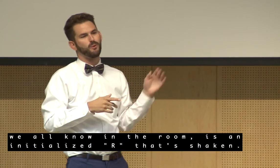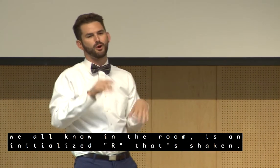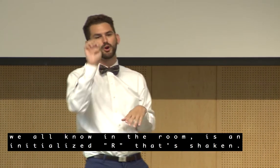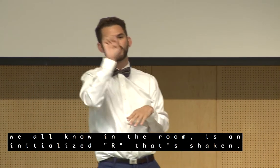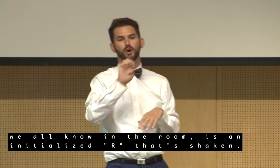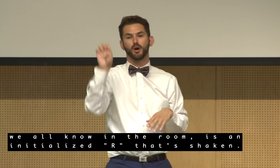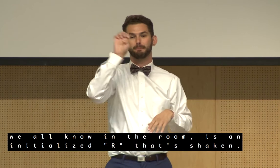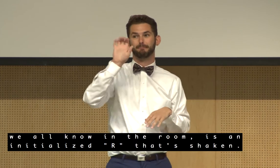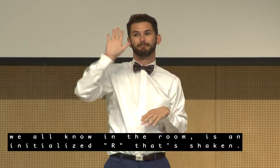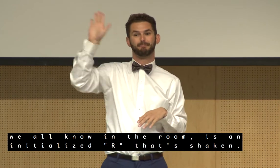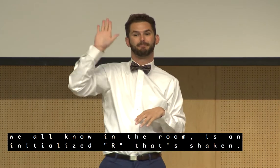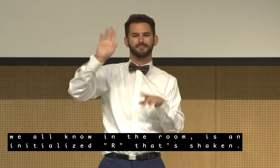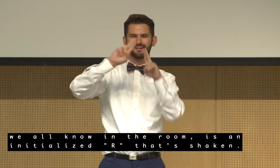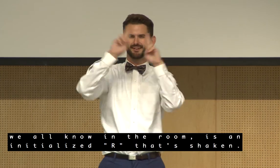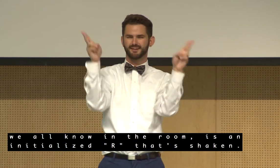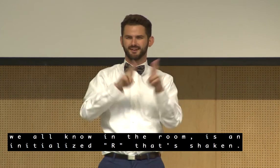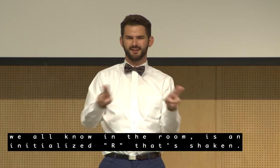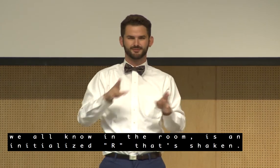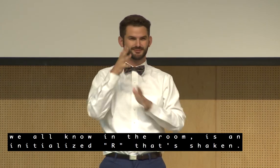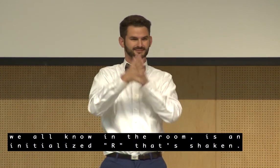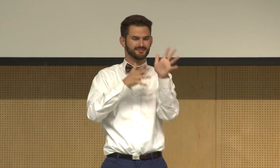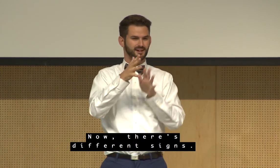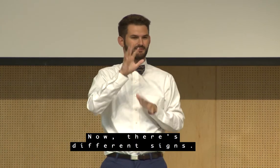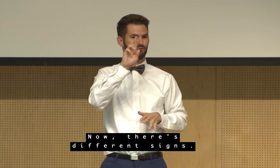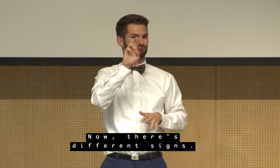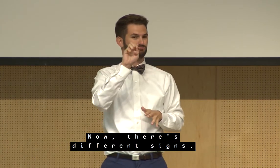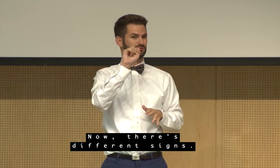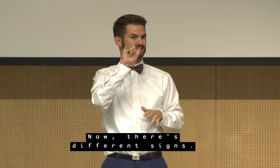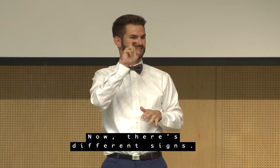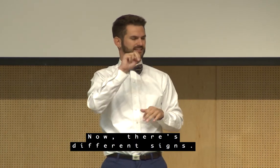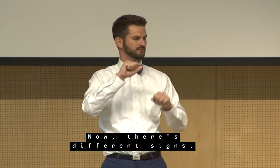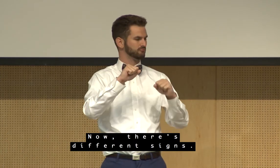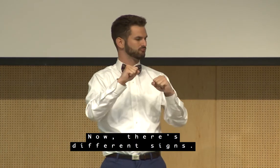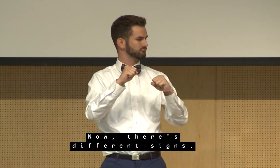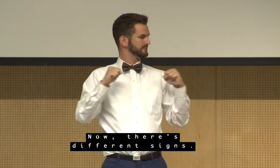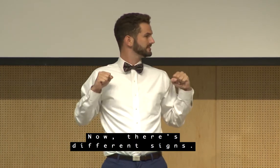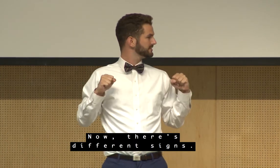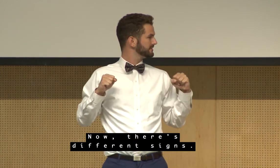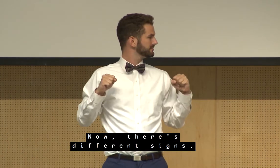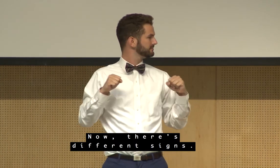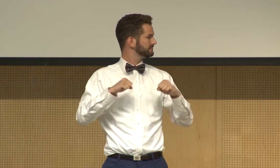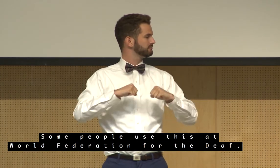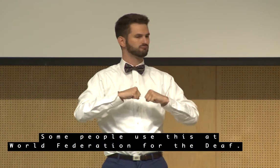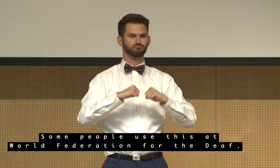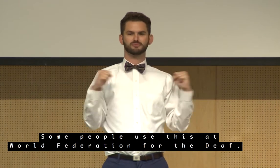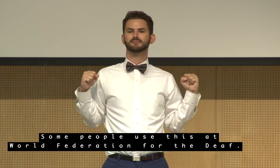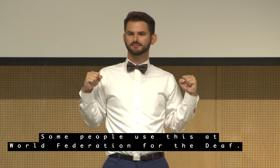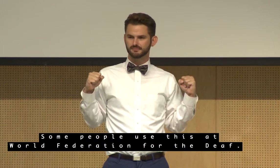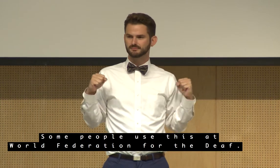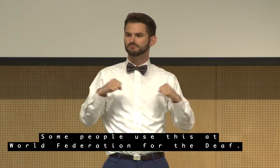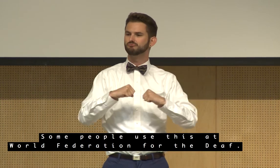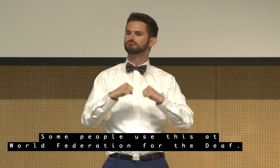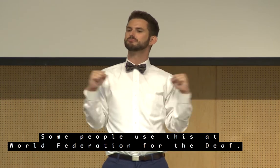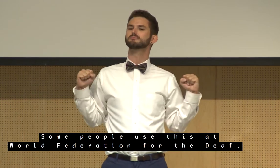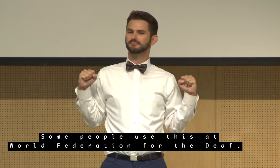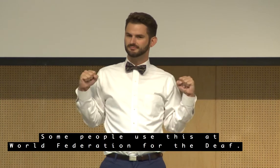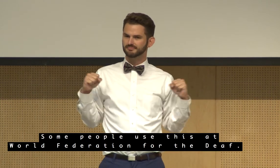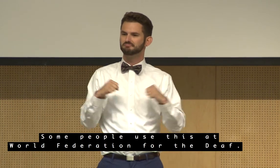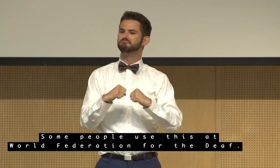an initialized R that's shaken. Now, there's different signs. Some people use this at World Federation for